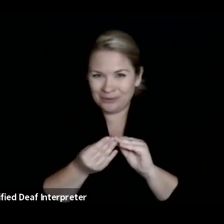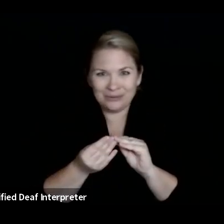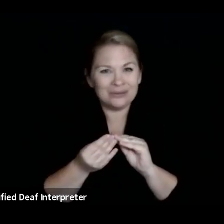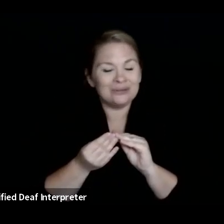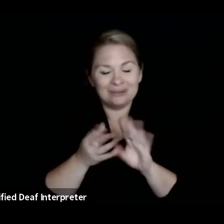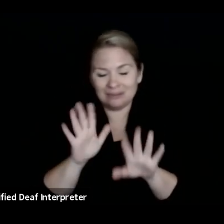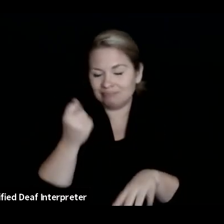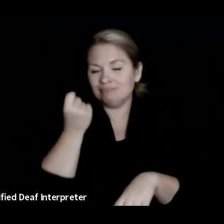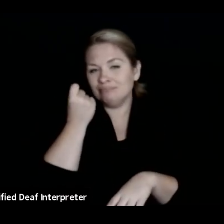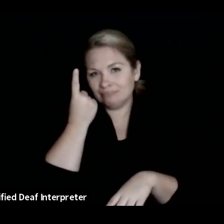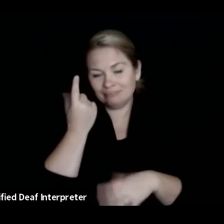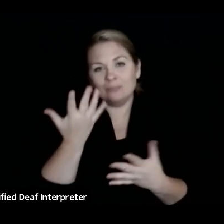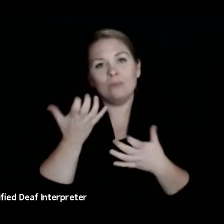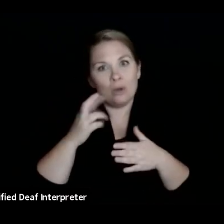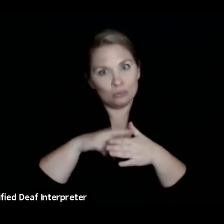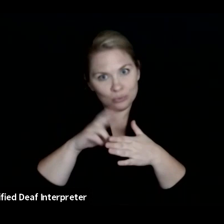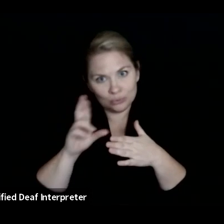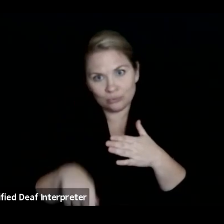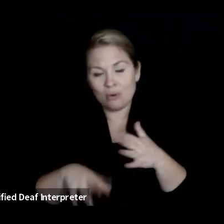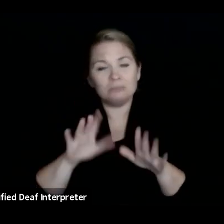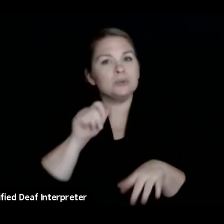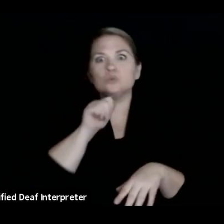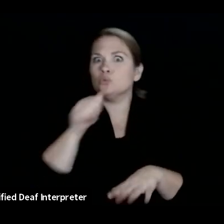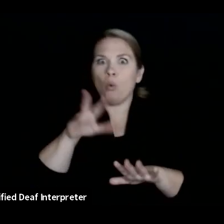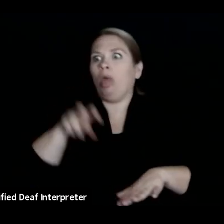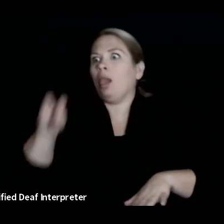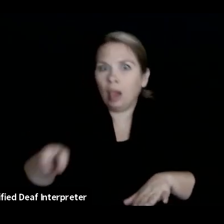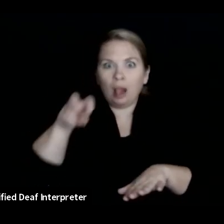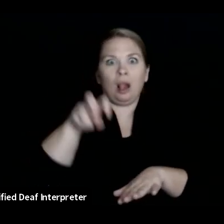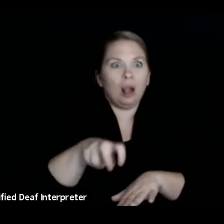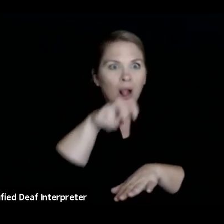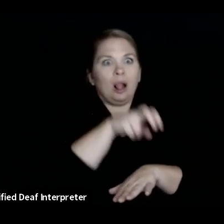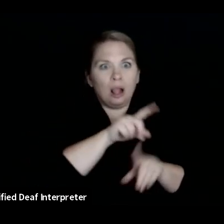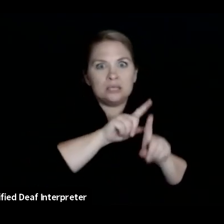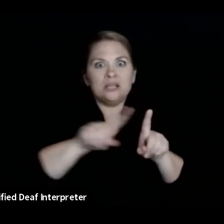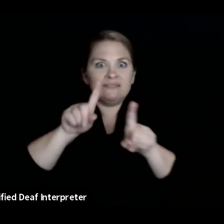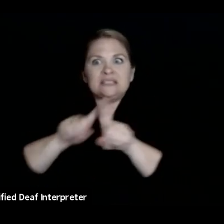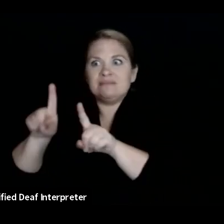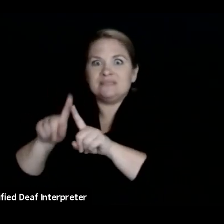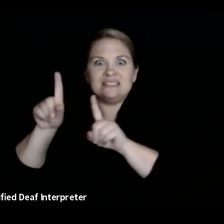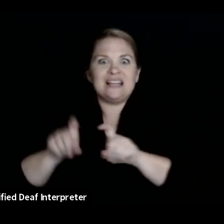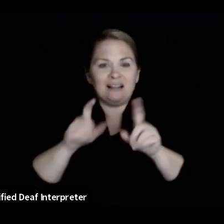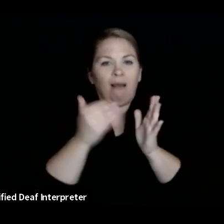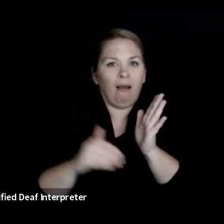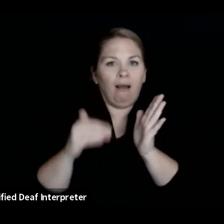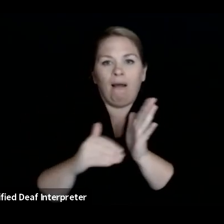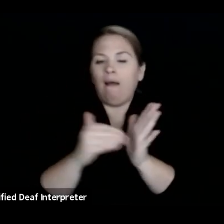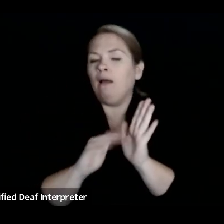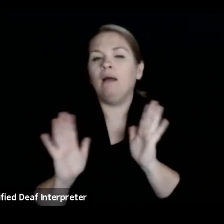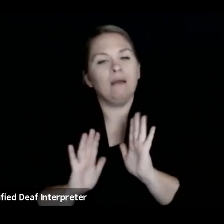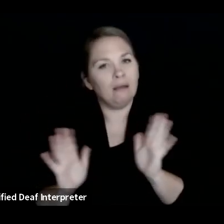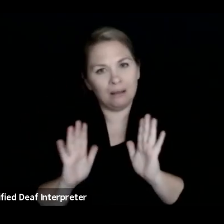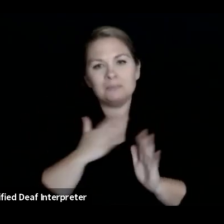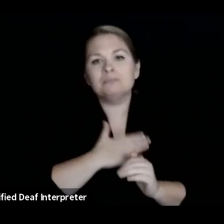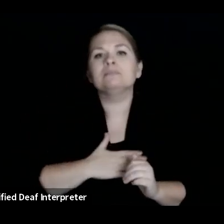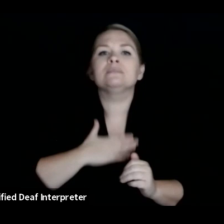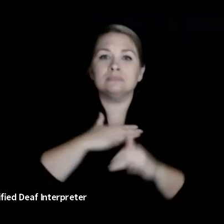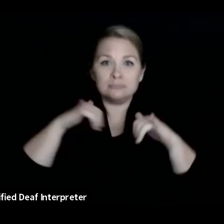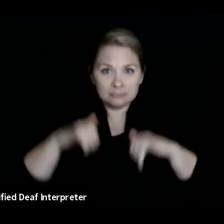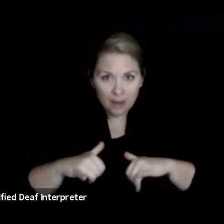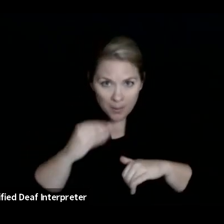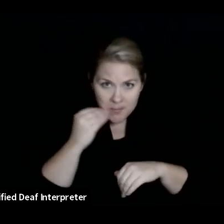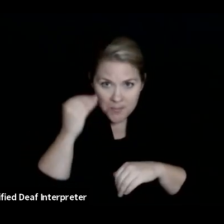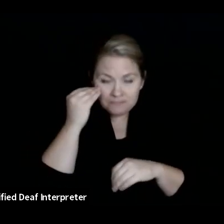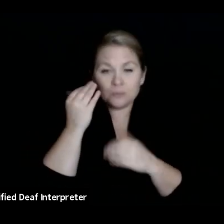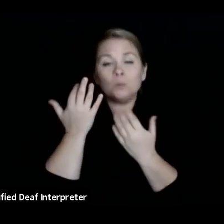want them to be isolating while they're waiting for those results. But unfortunately, if everybody calls